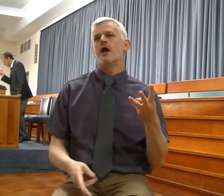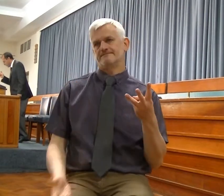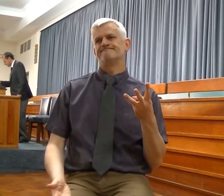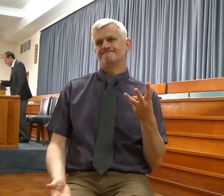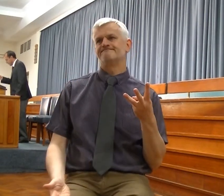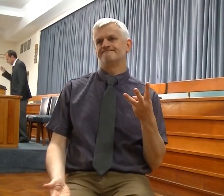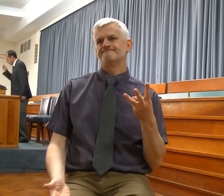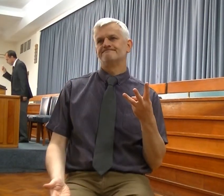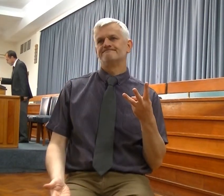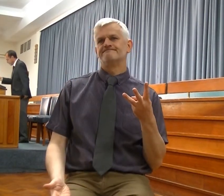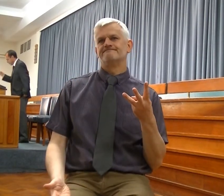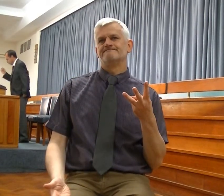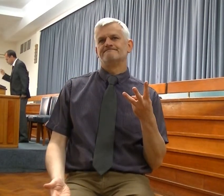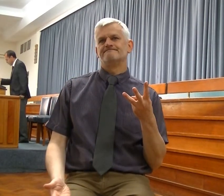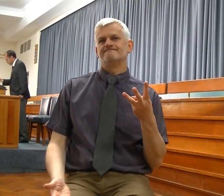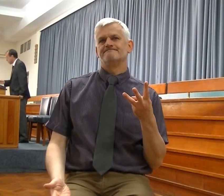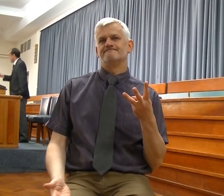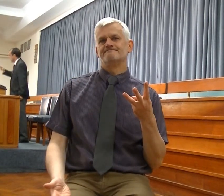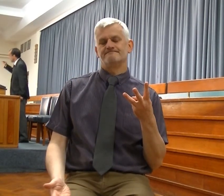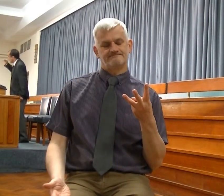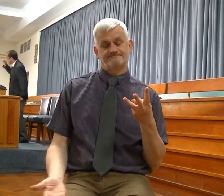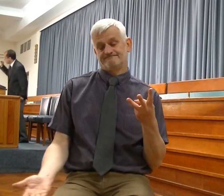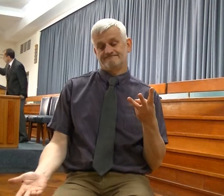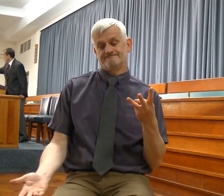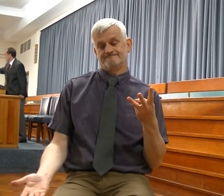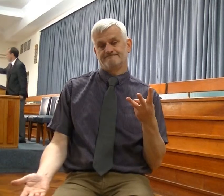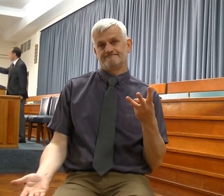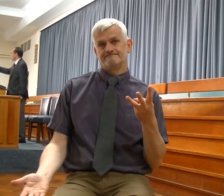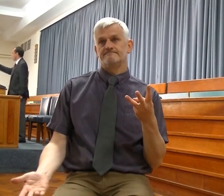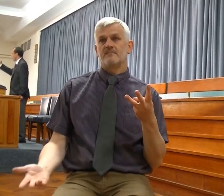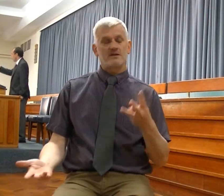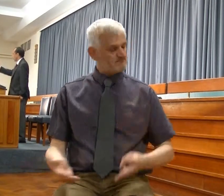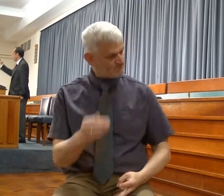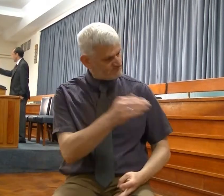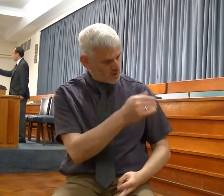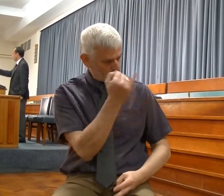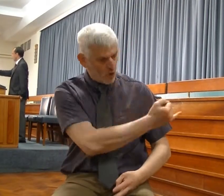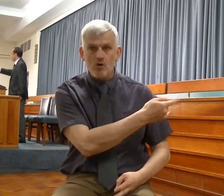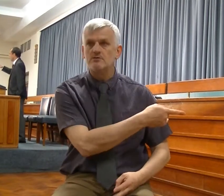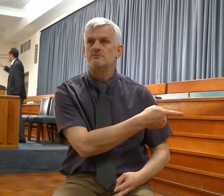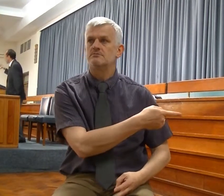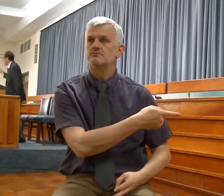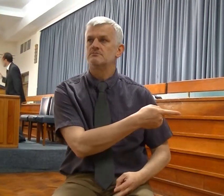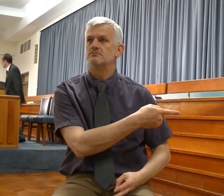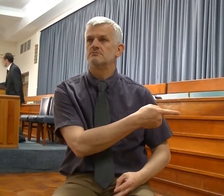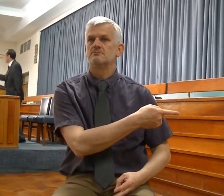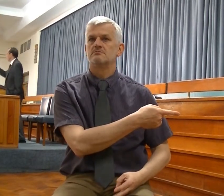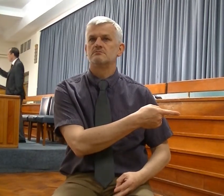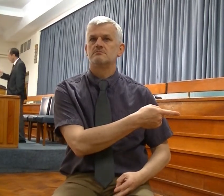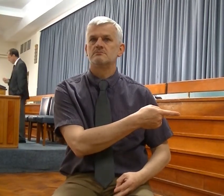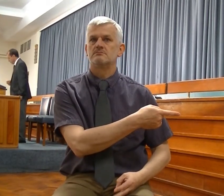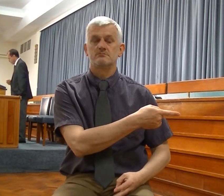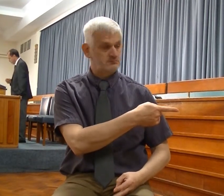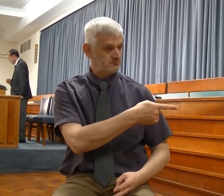what happened to him on that day. The verdict was right, and he rebuked also his fellow thief,